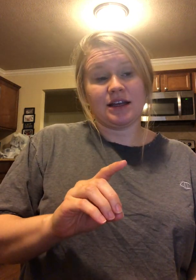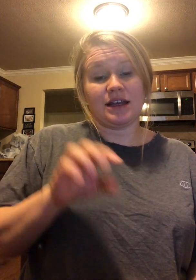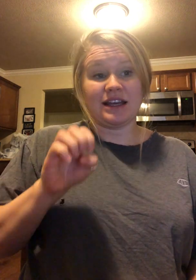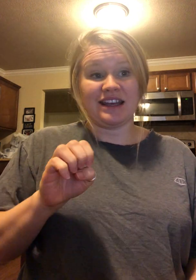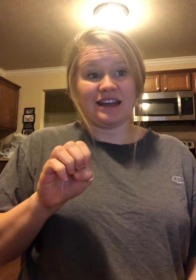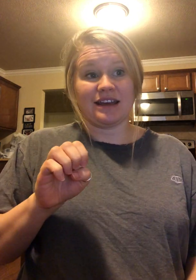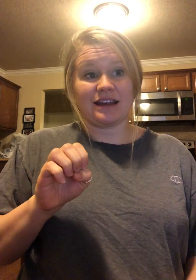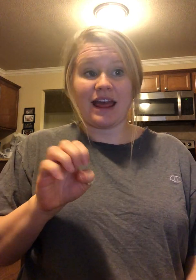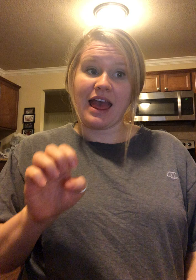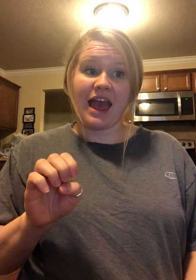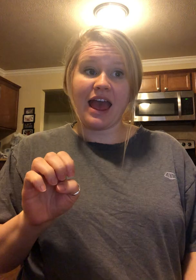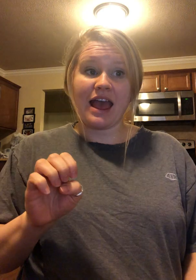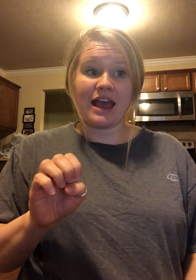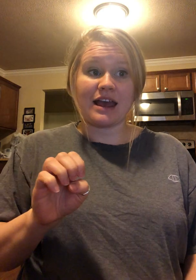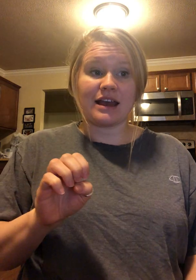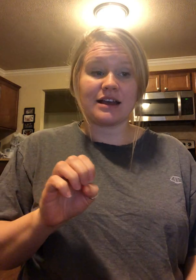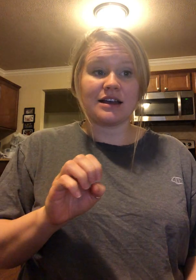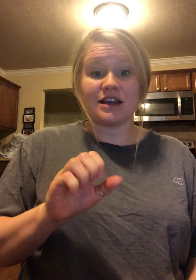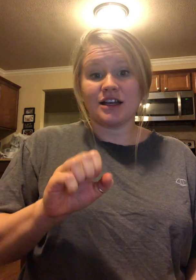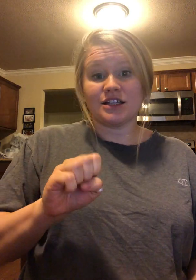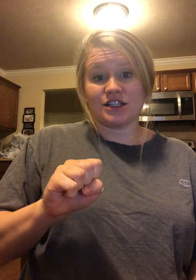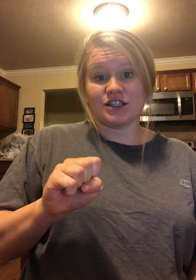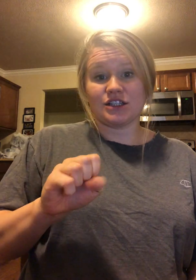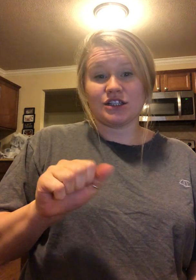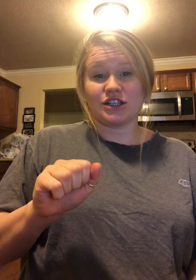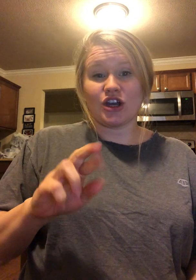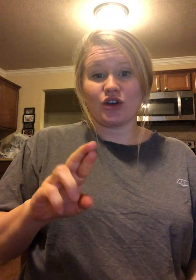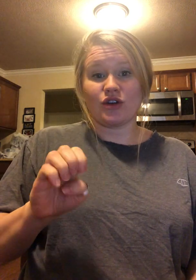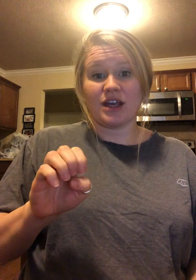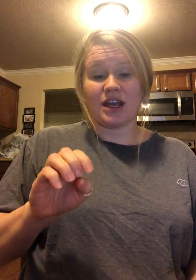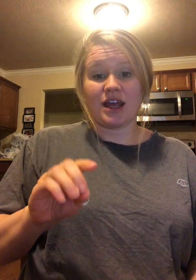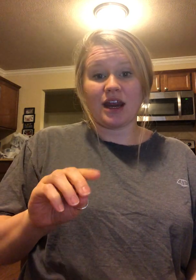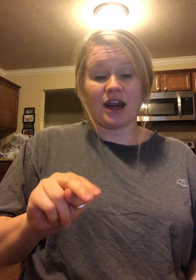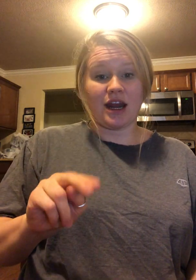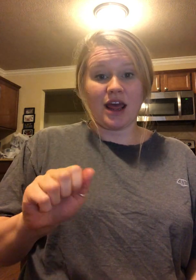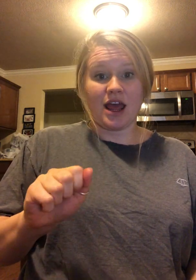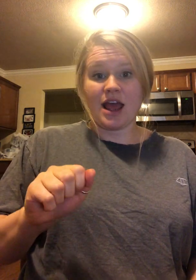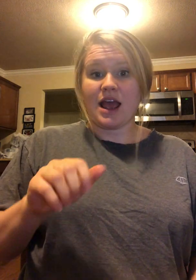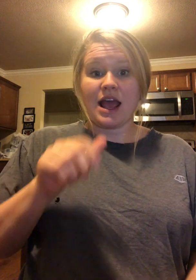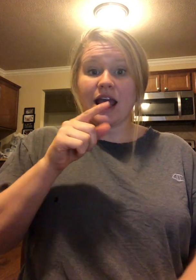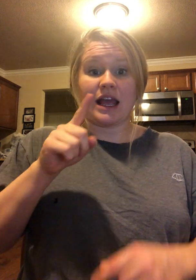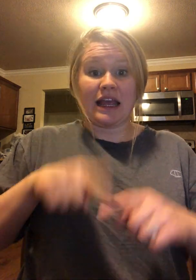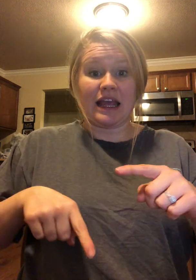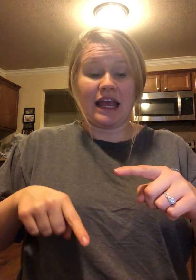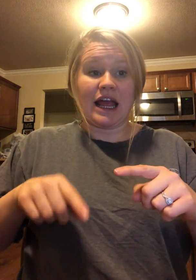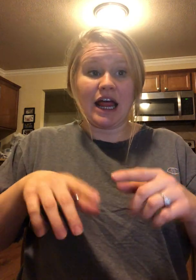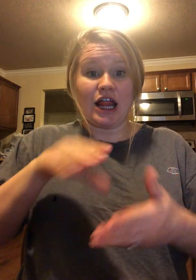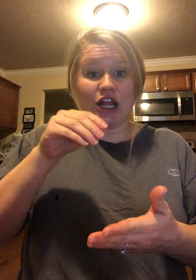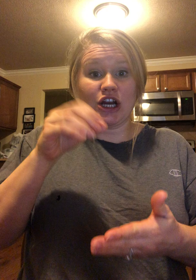E, X. Rini, you can't learn if you don't participate. G, now run and play.